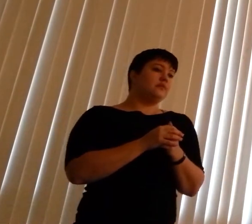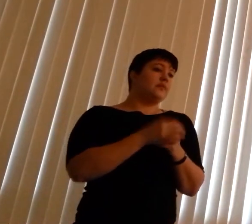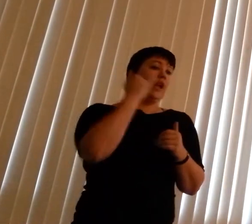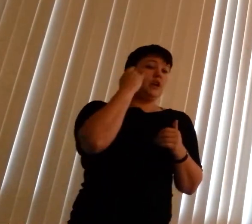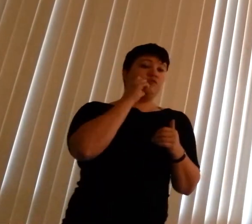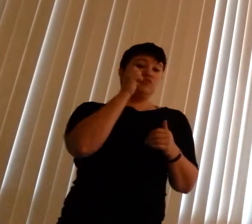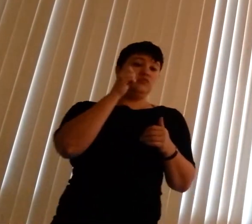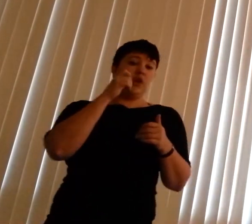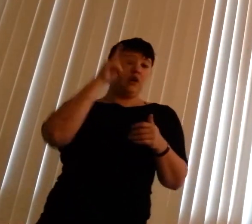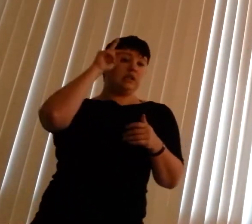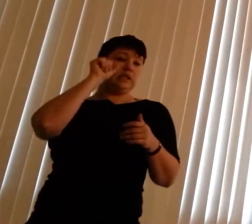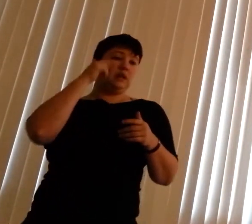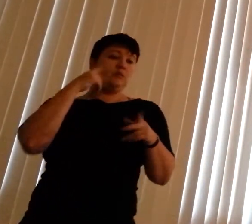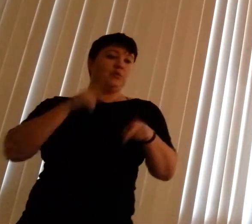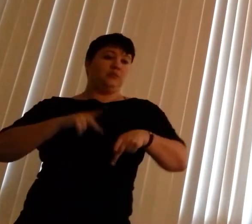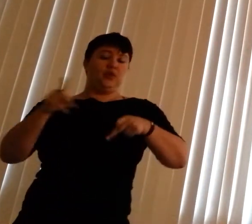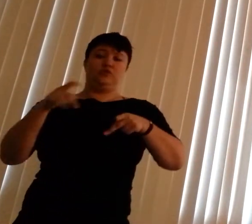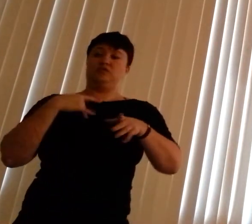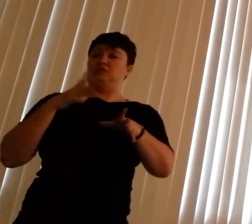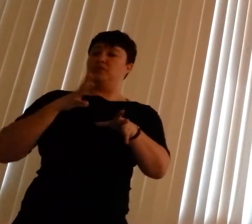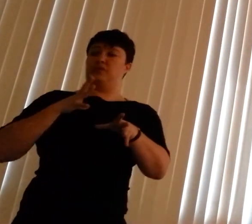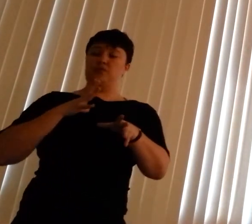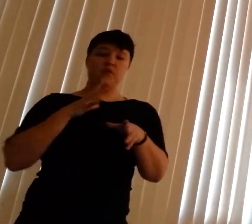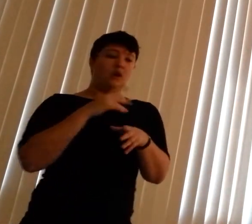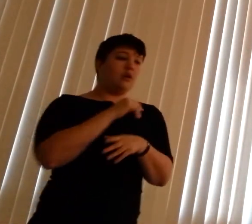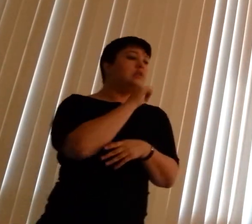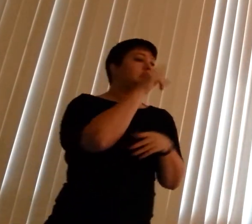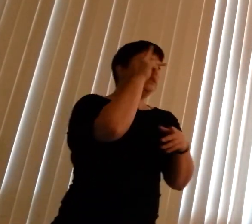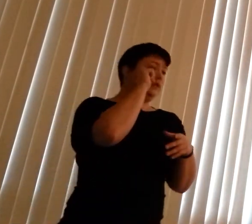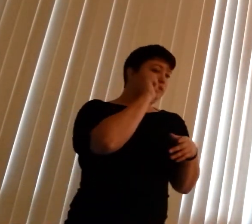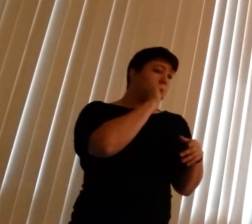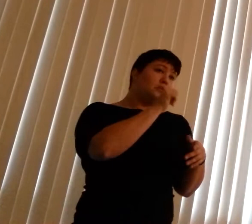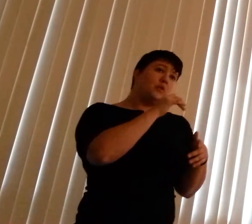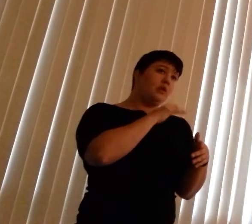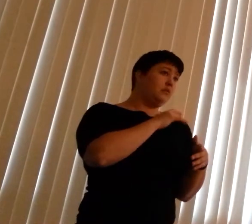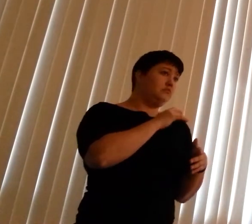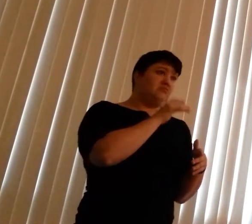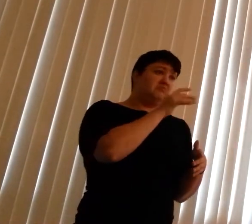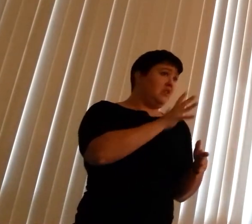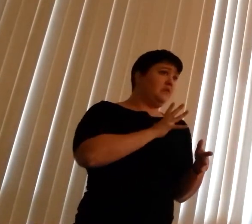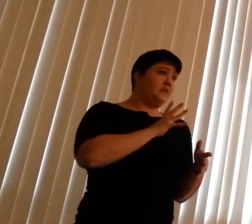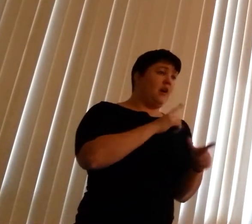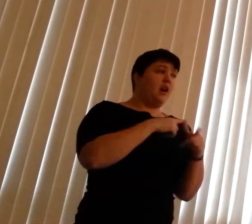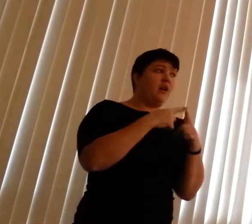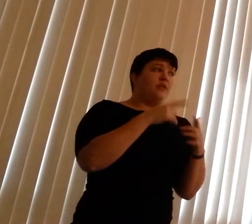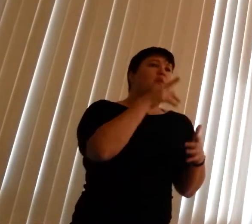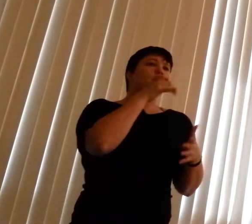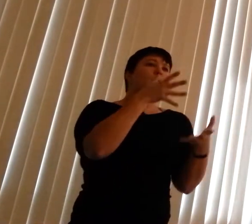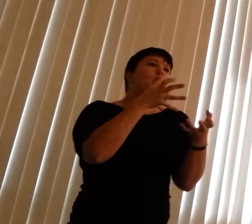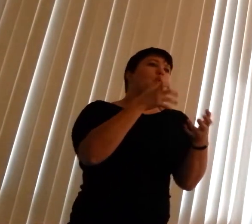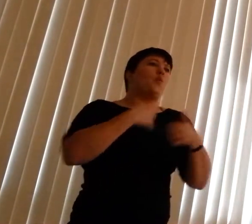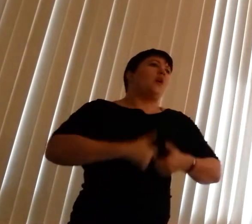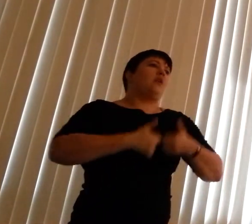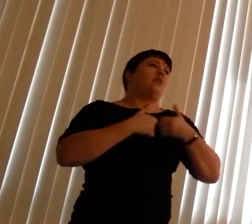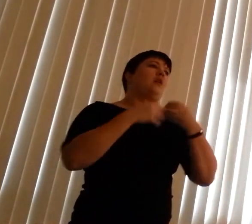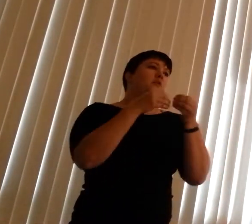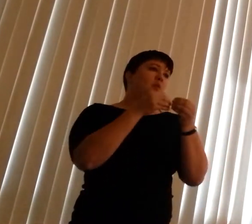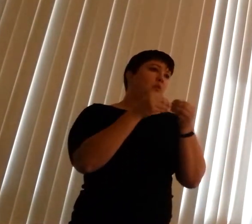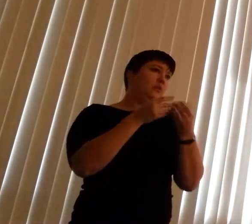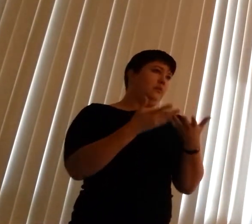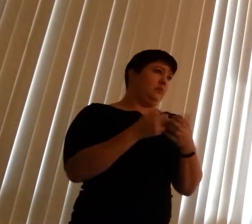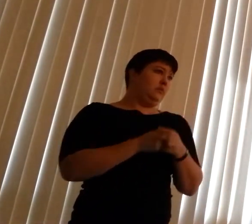person, from his personal point of view, wants to be the one to have a life worth living.